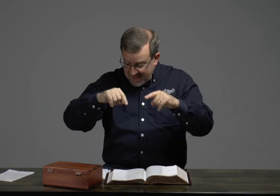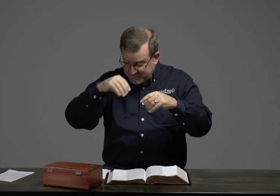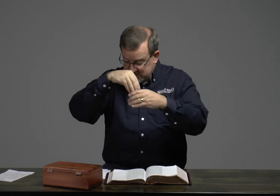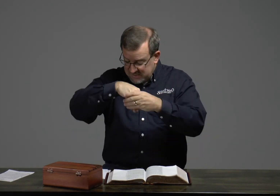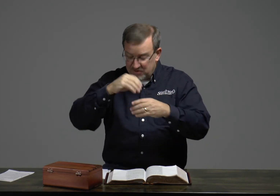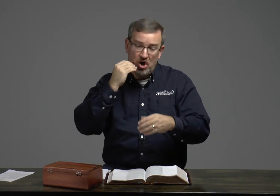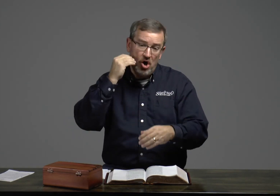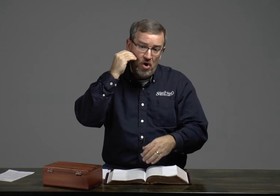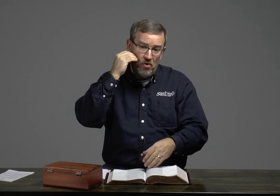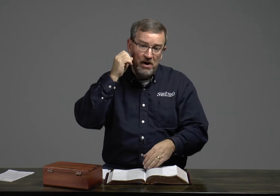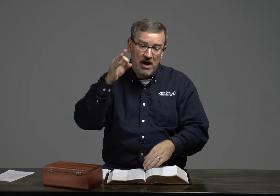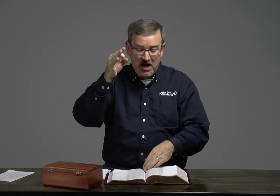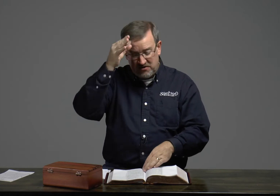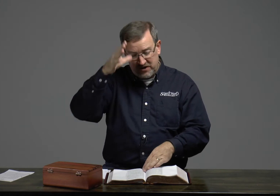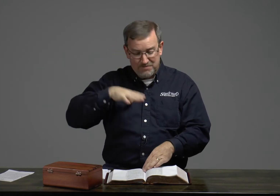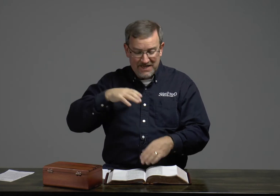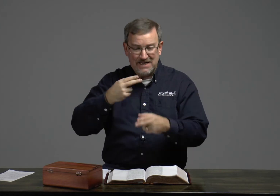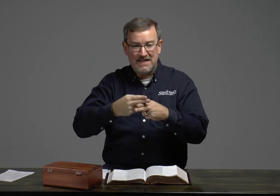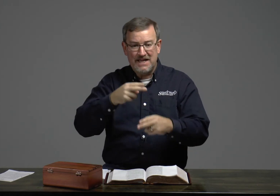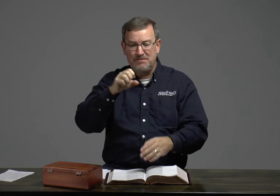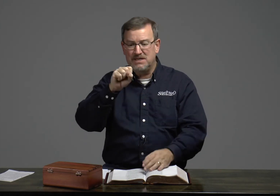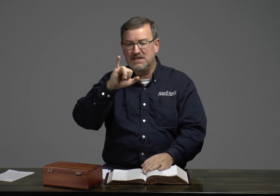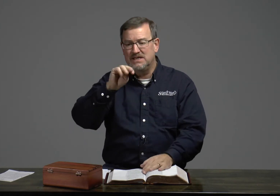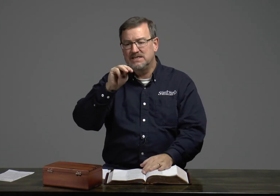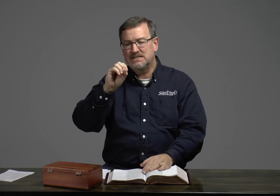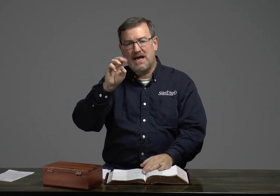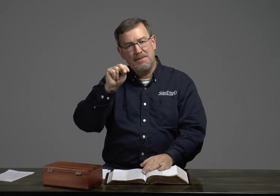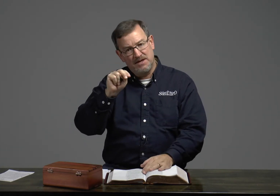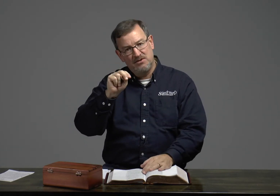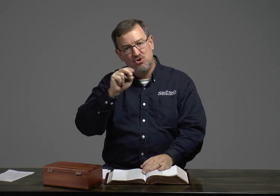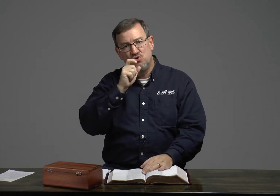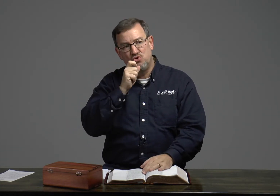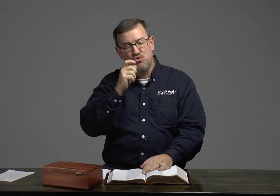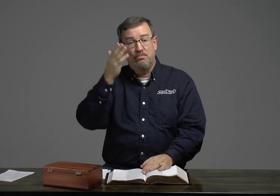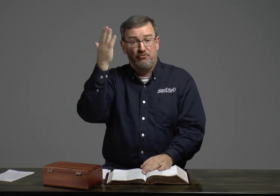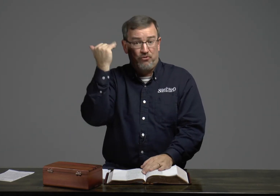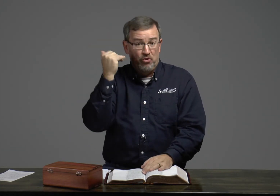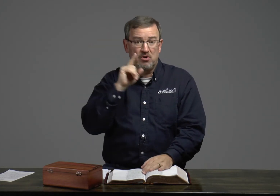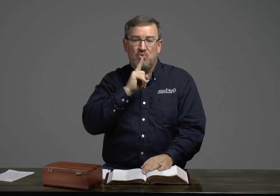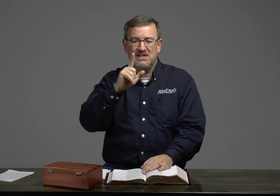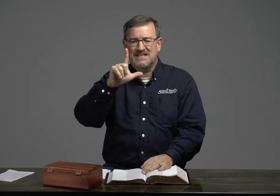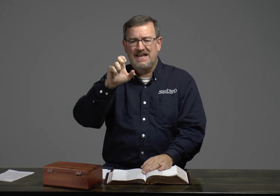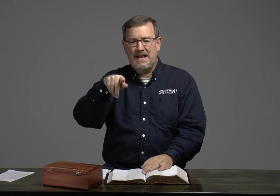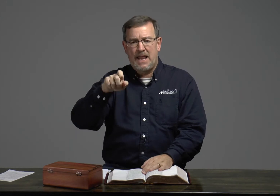happens in the home of a man named Simon, who before was a